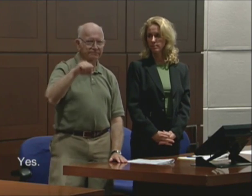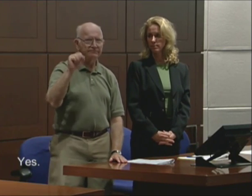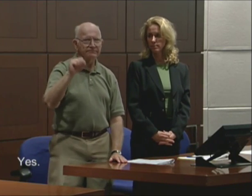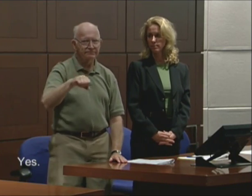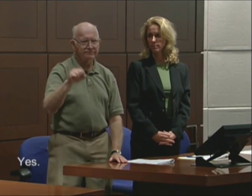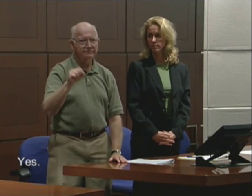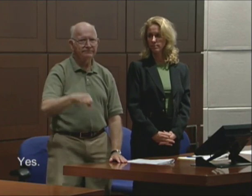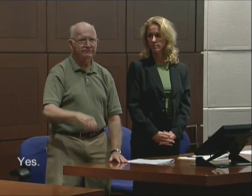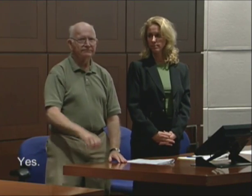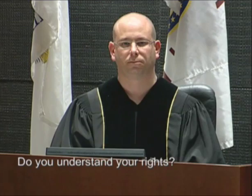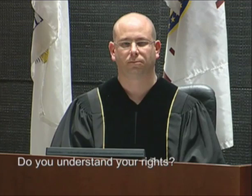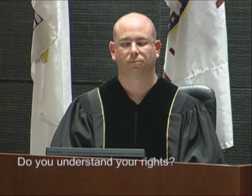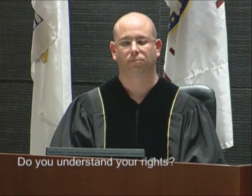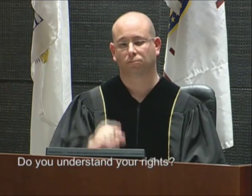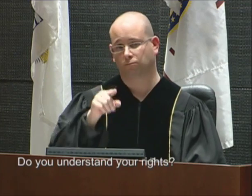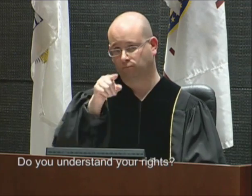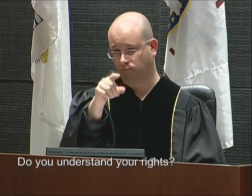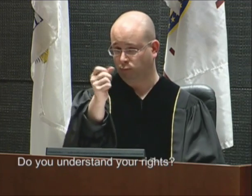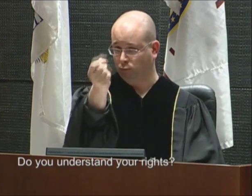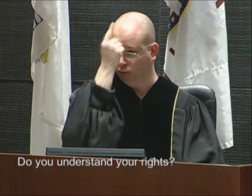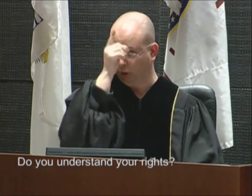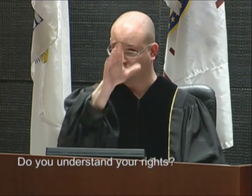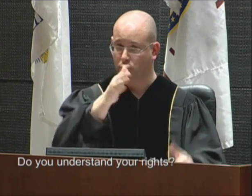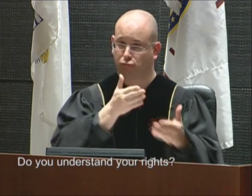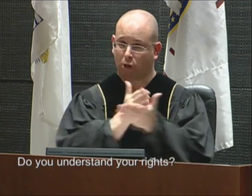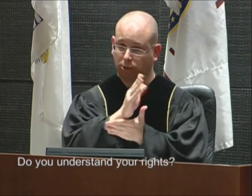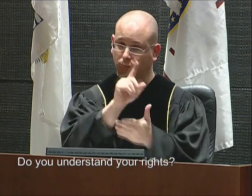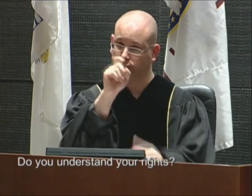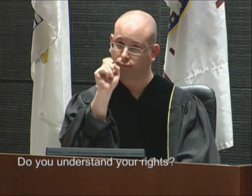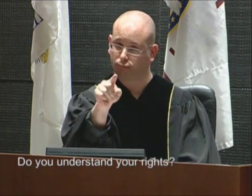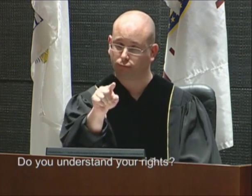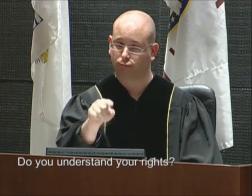Yes. Do you understand your rights?